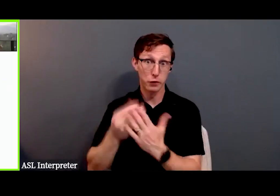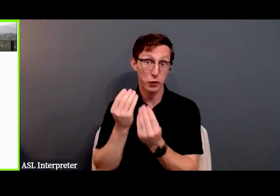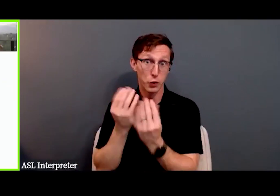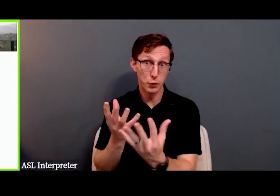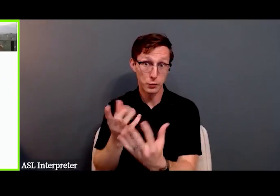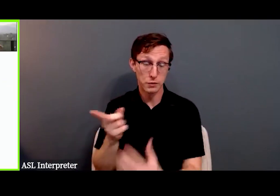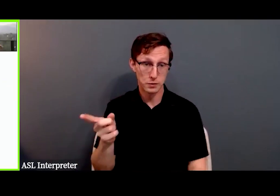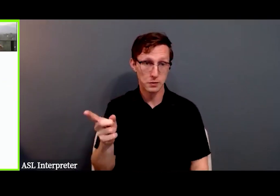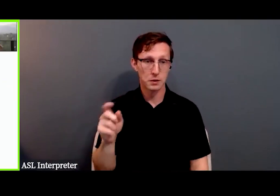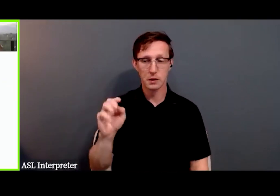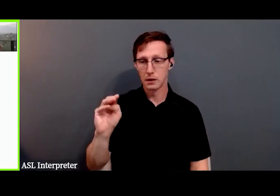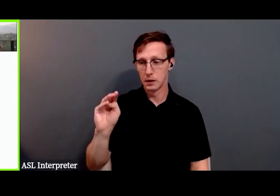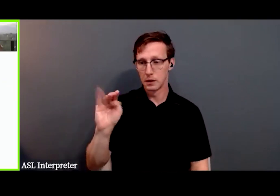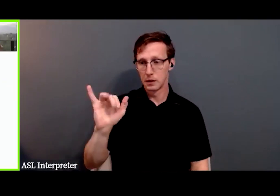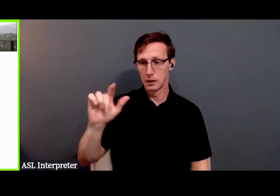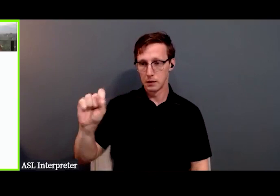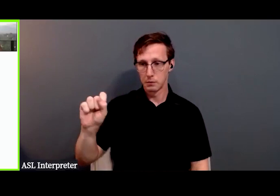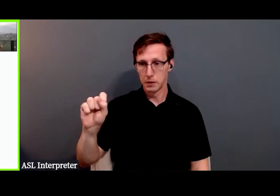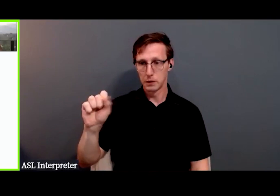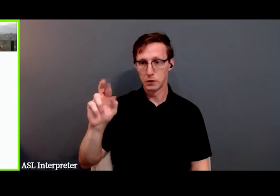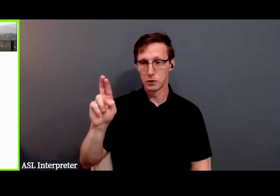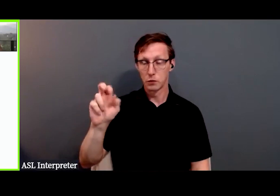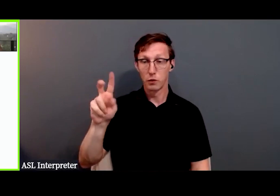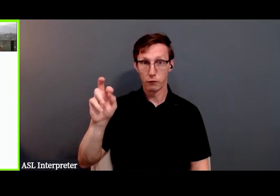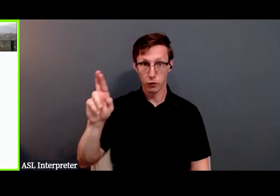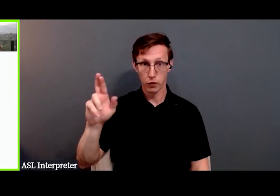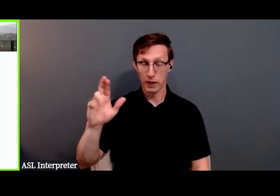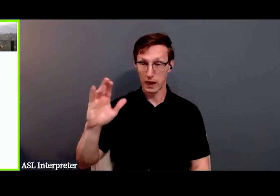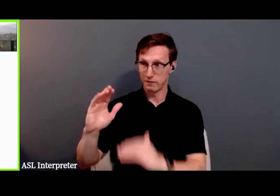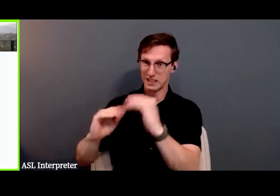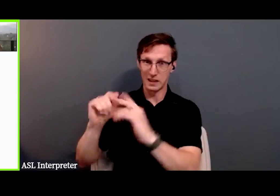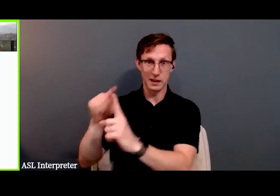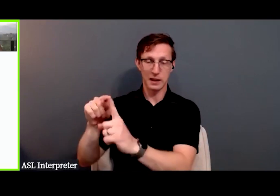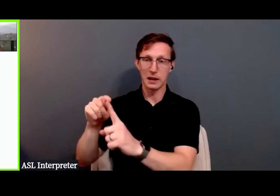River plant is fully operational, and we've actually